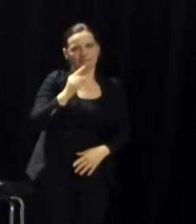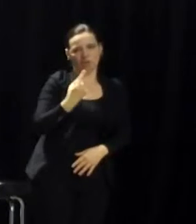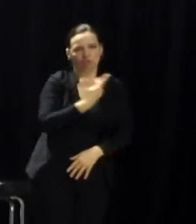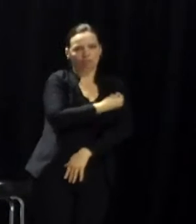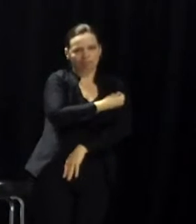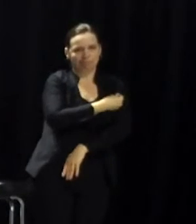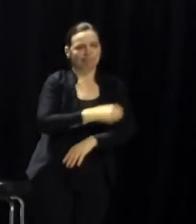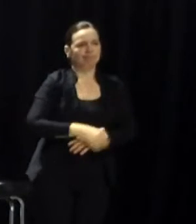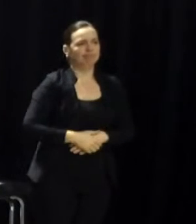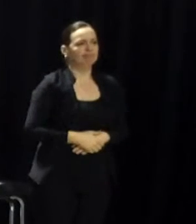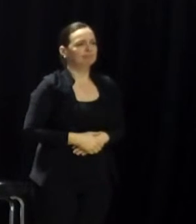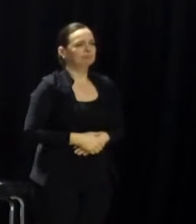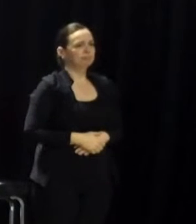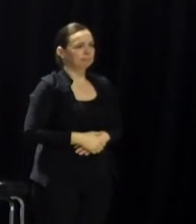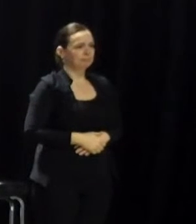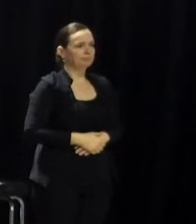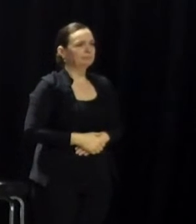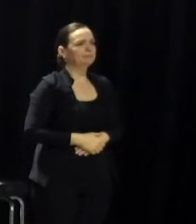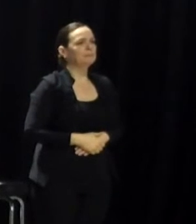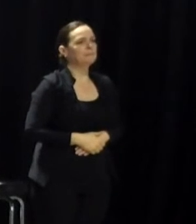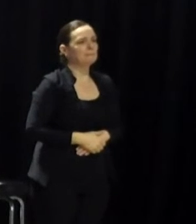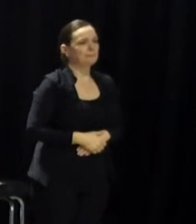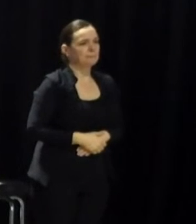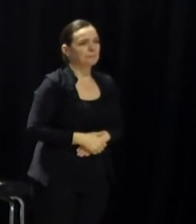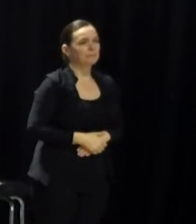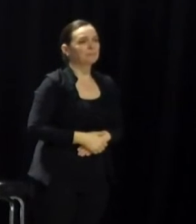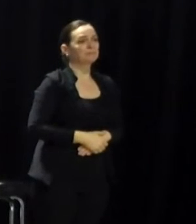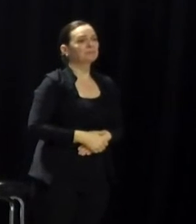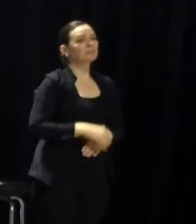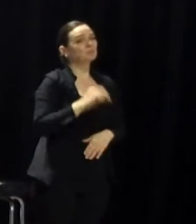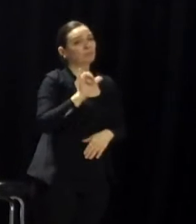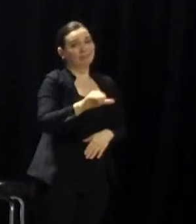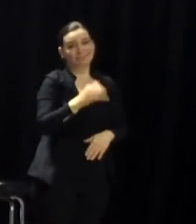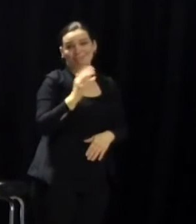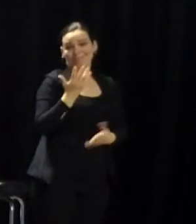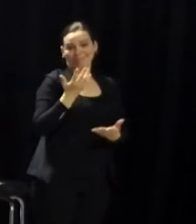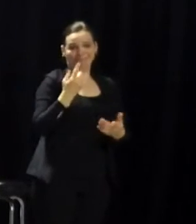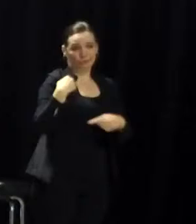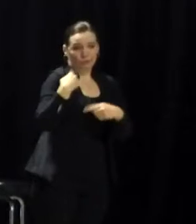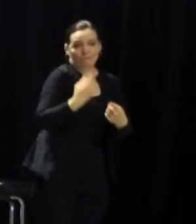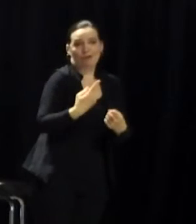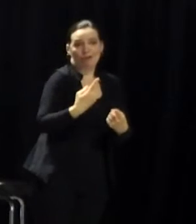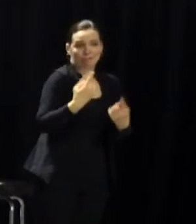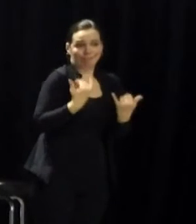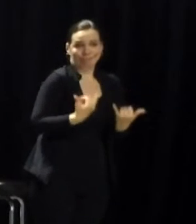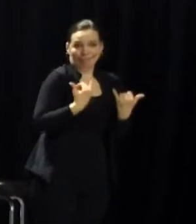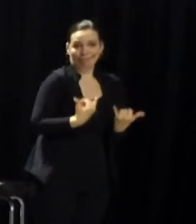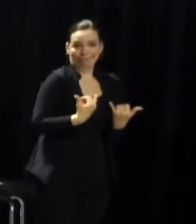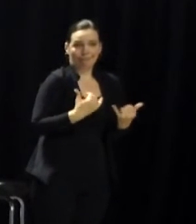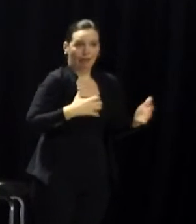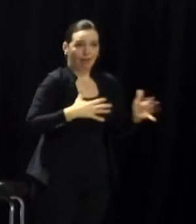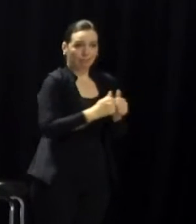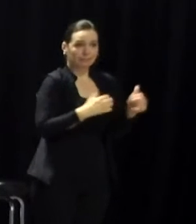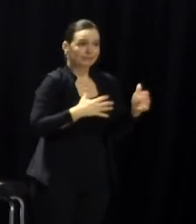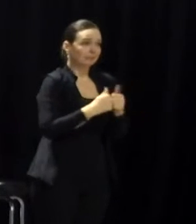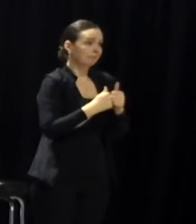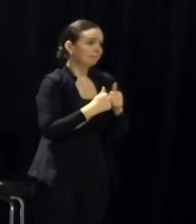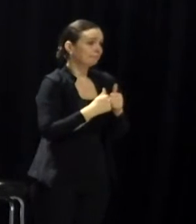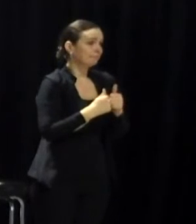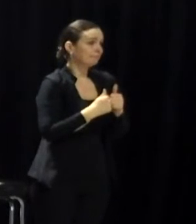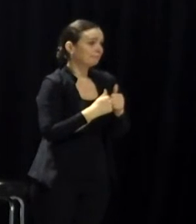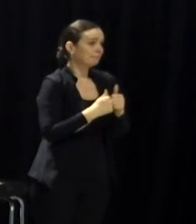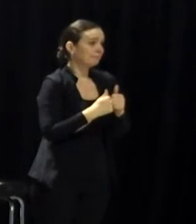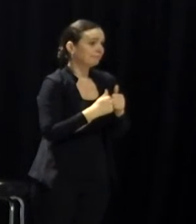we'll need multiple sites. So that's the vaccination. Case investigations, A little bit busier over the last week, right? We had an uptick